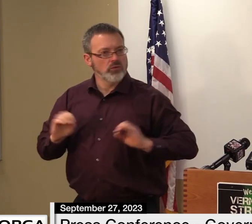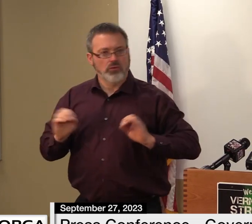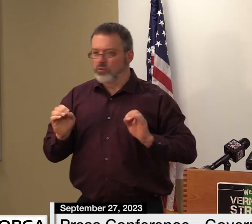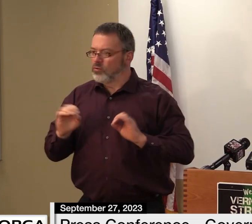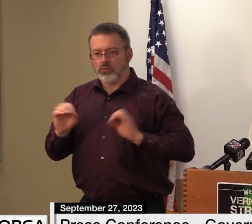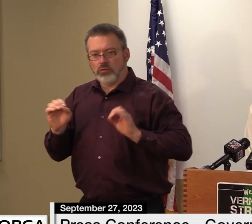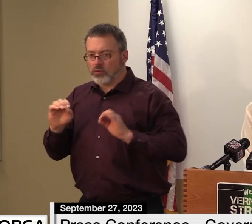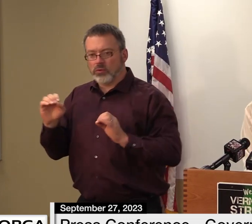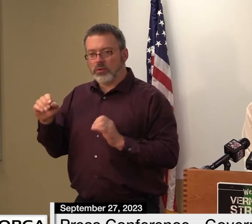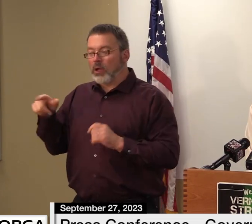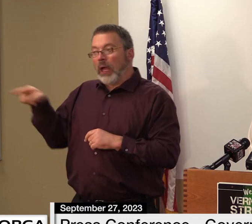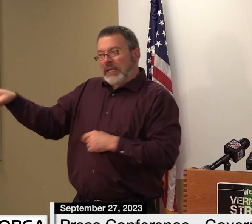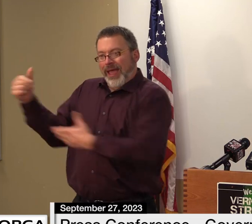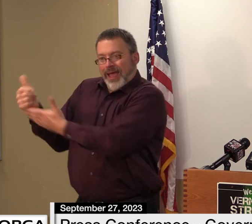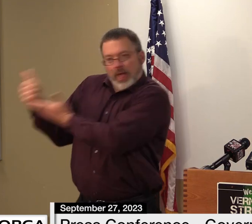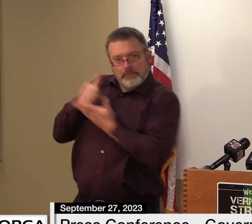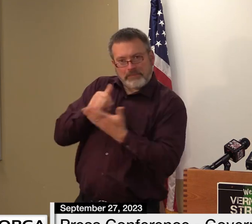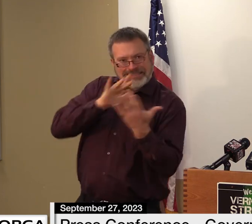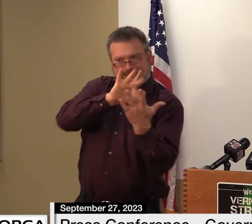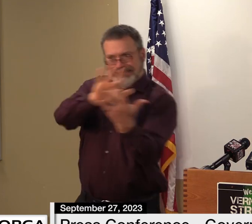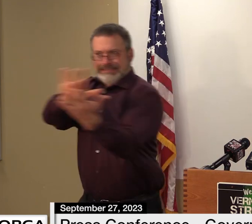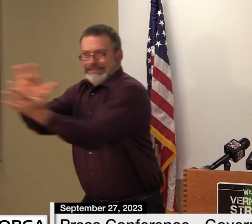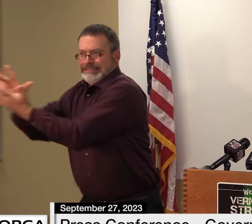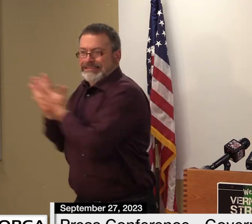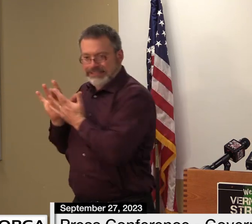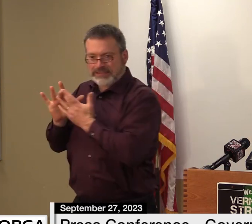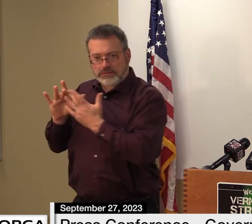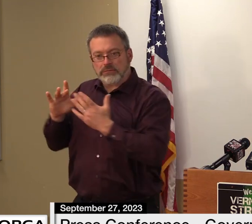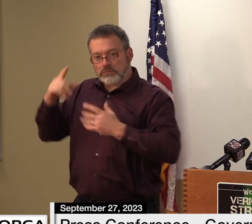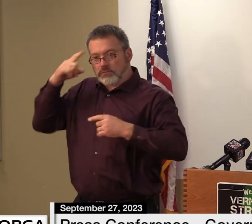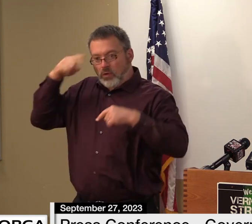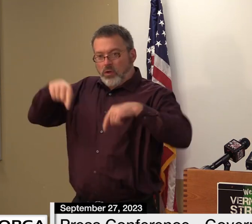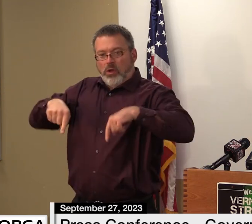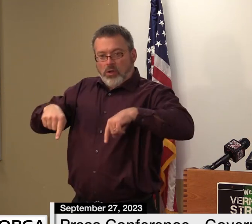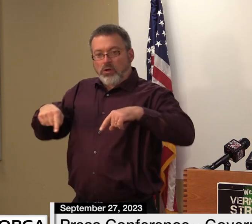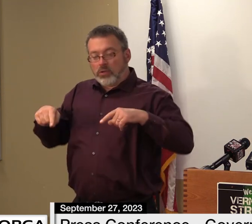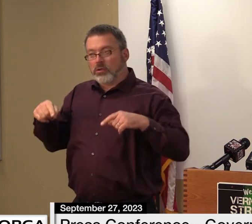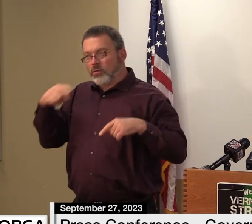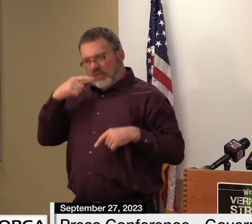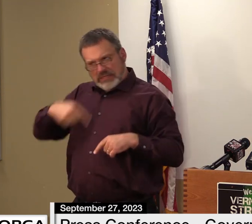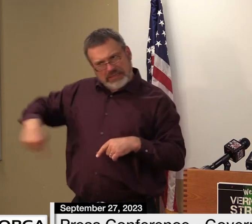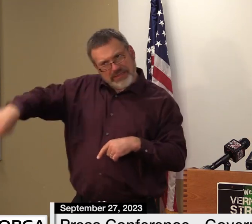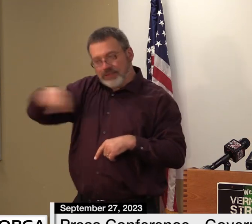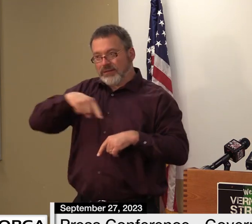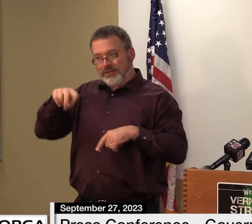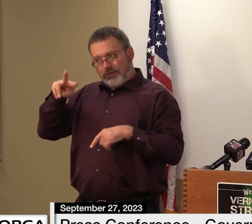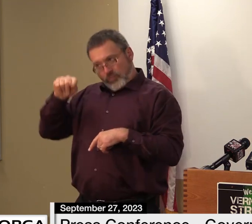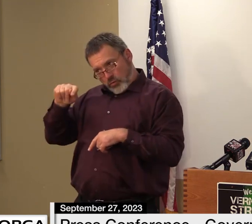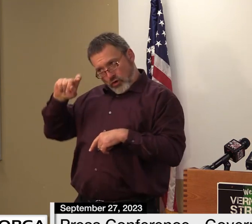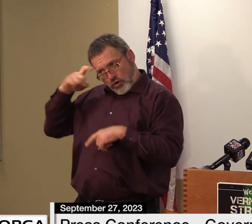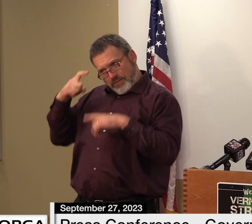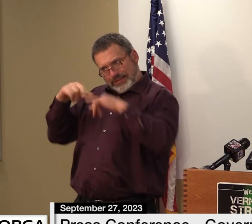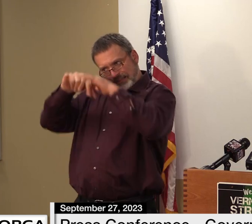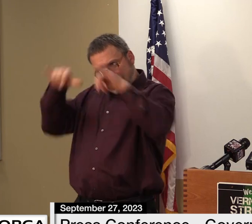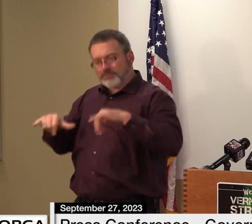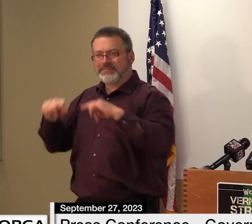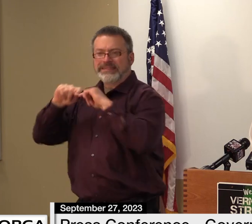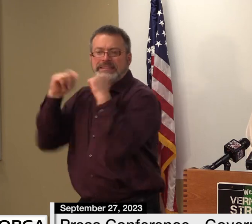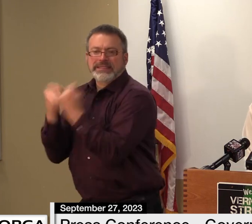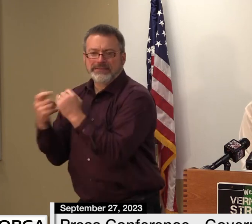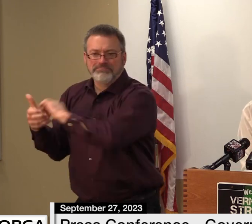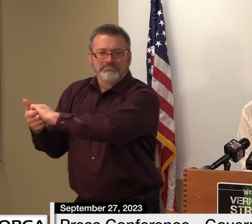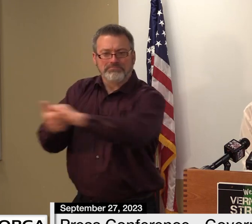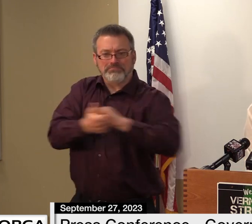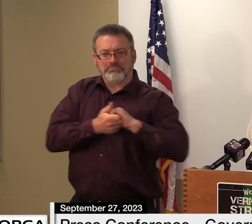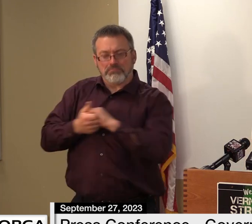us. Another example of how we work together as one team during a crisis. If you didn't get an email and